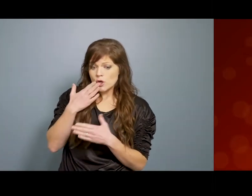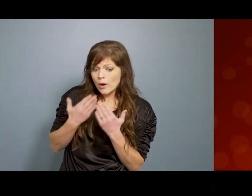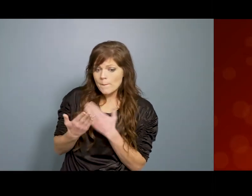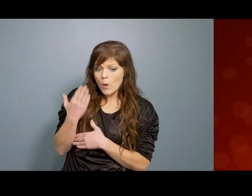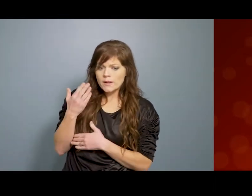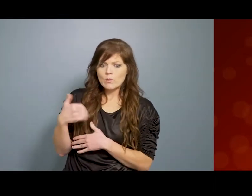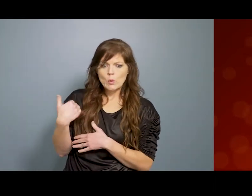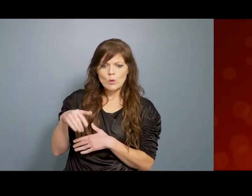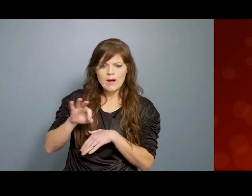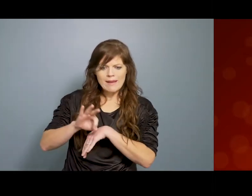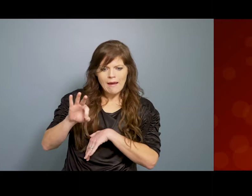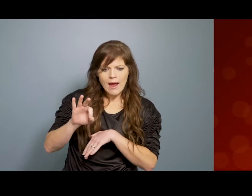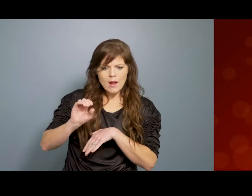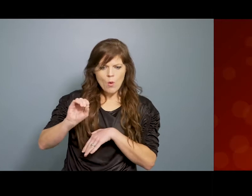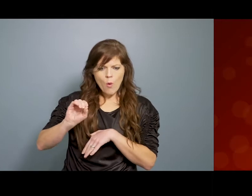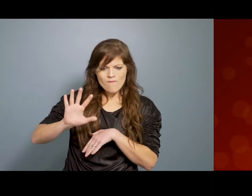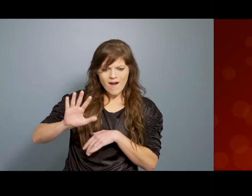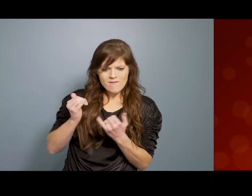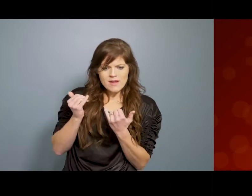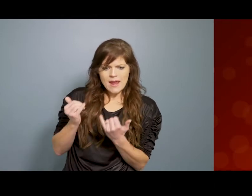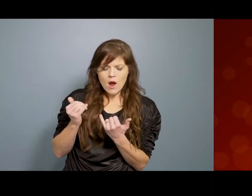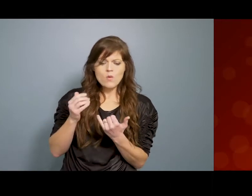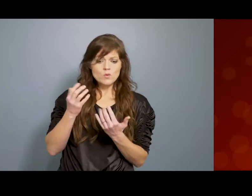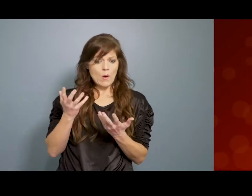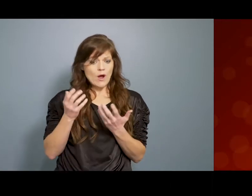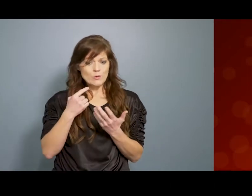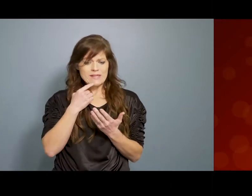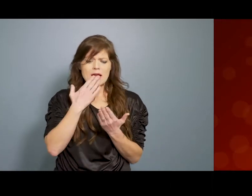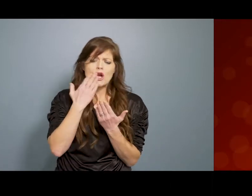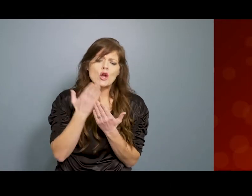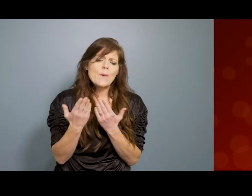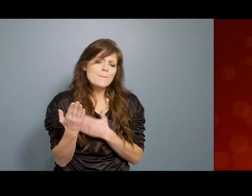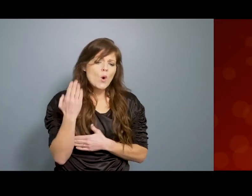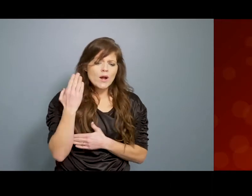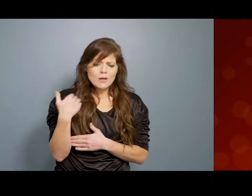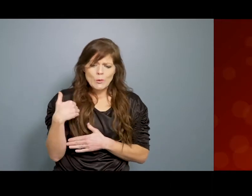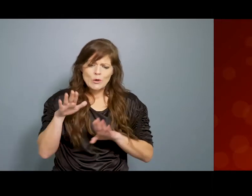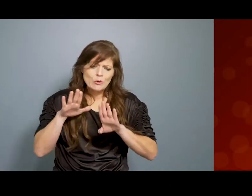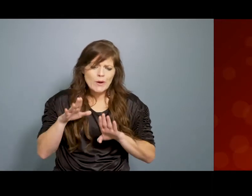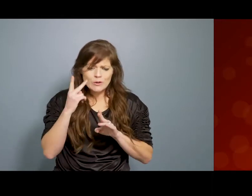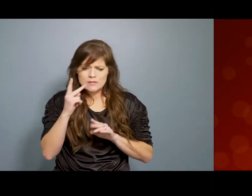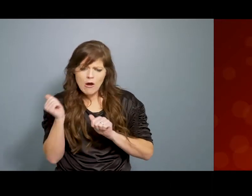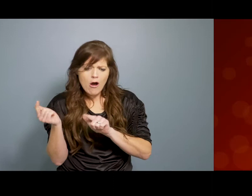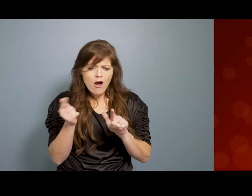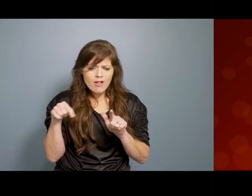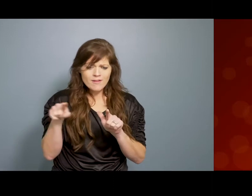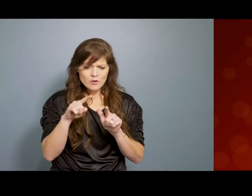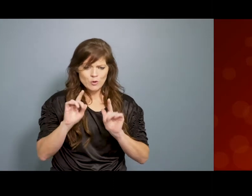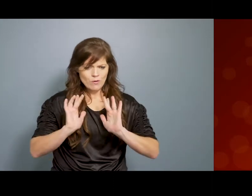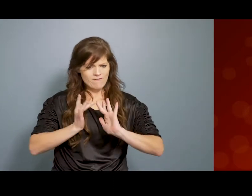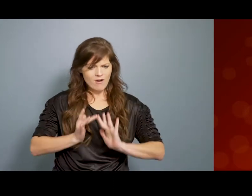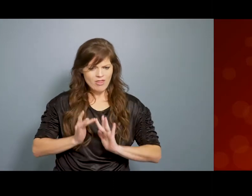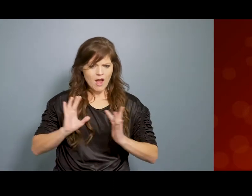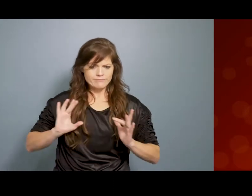like to echo what I'm seeing over in the chat this morning. Good morning, and it is great to see all of you, albeit virtually.